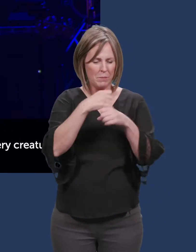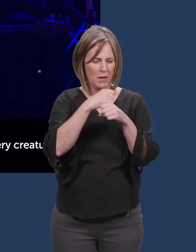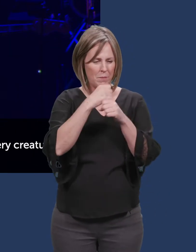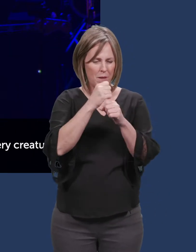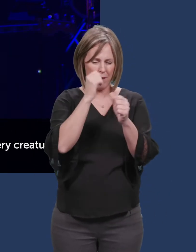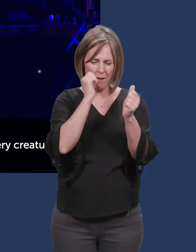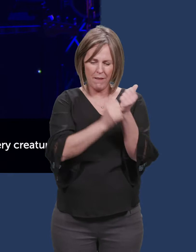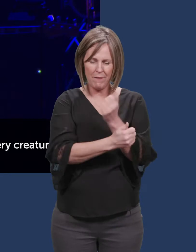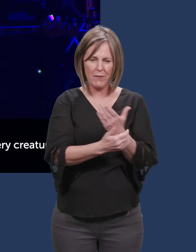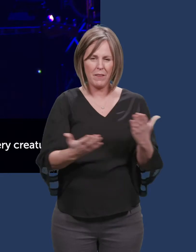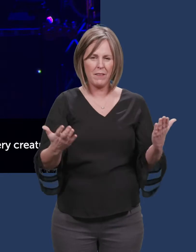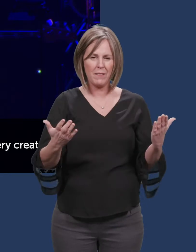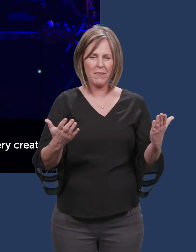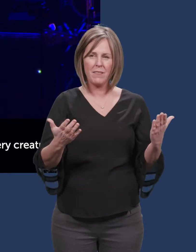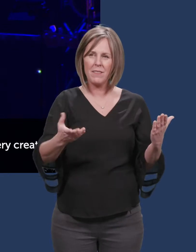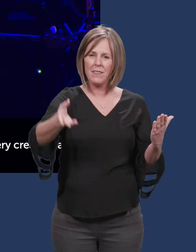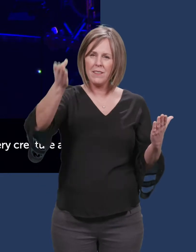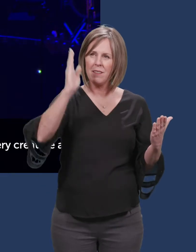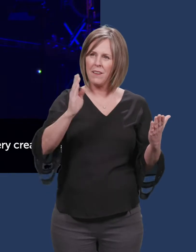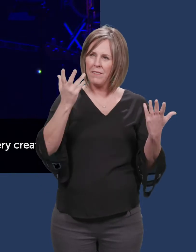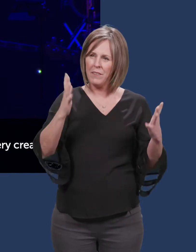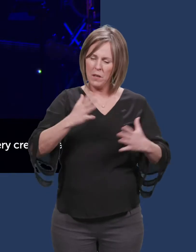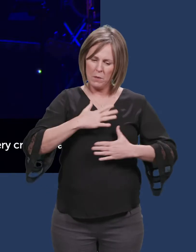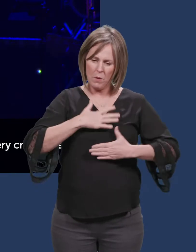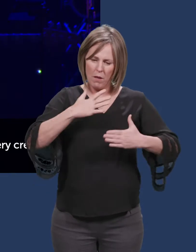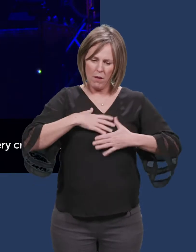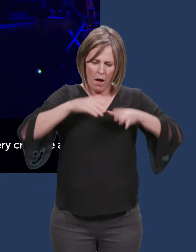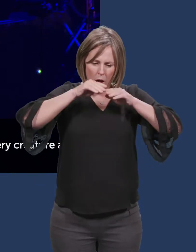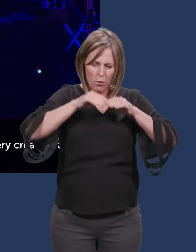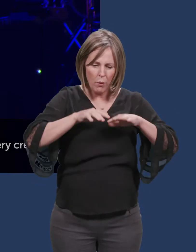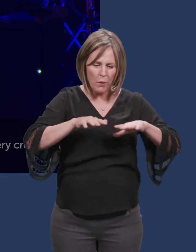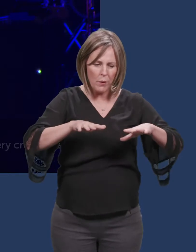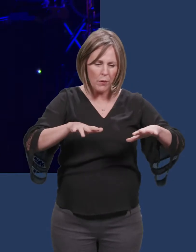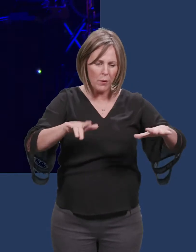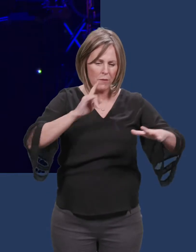creature and the breath of all mankind?